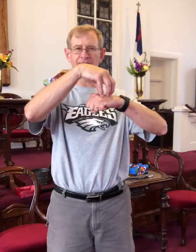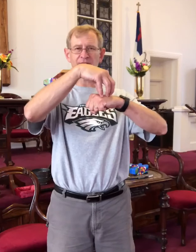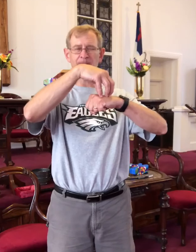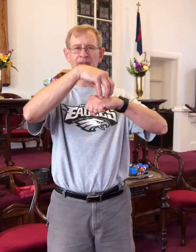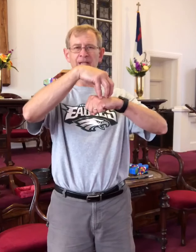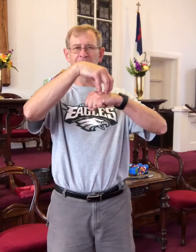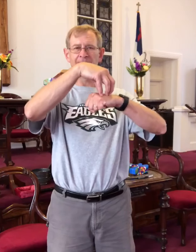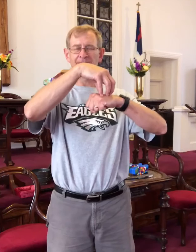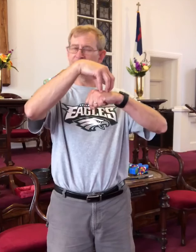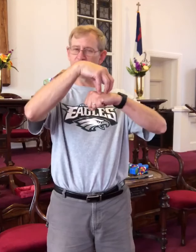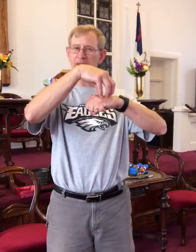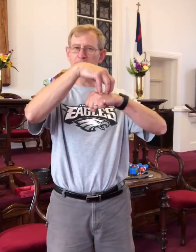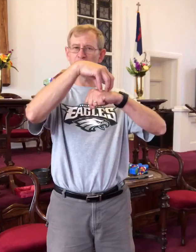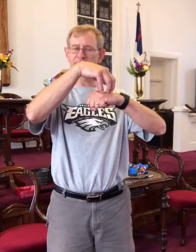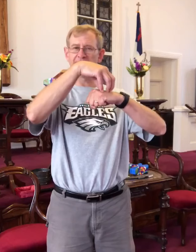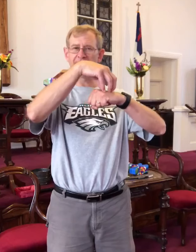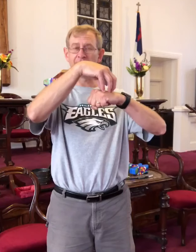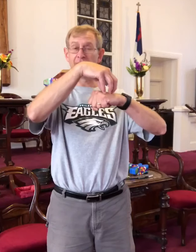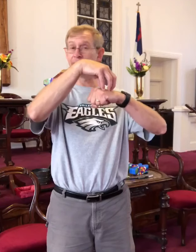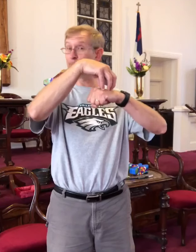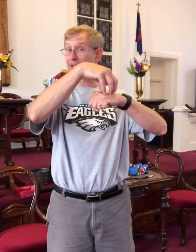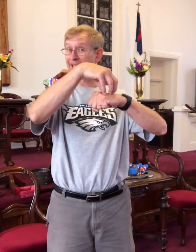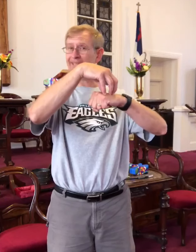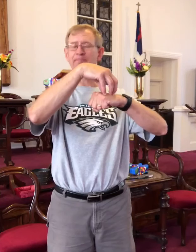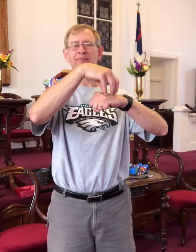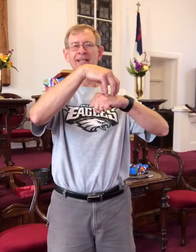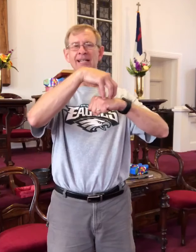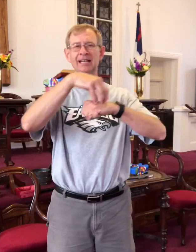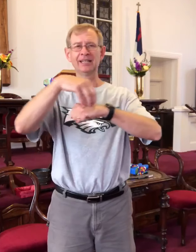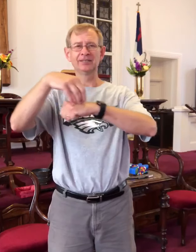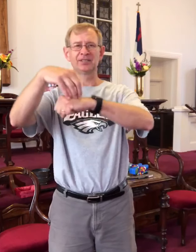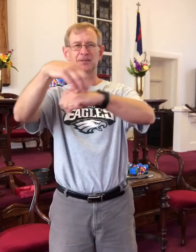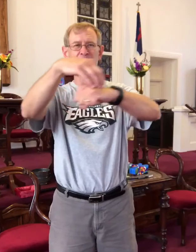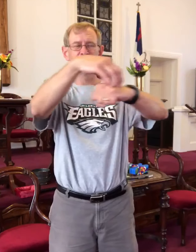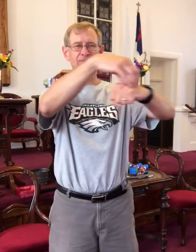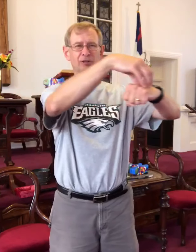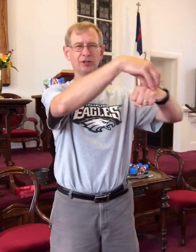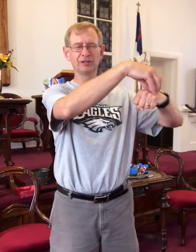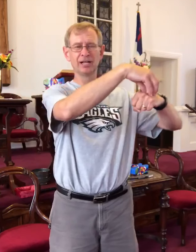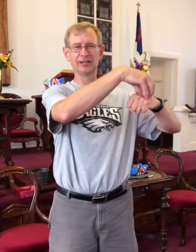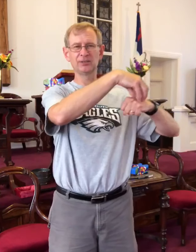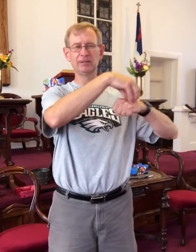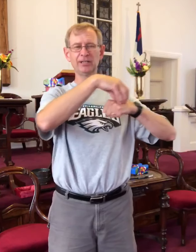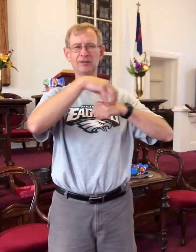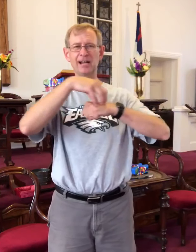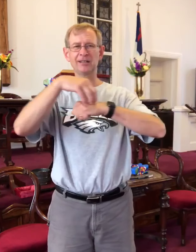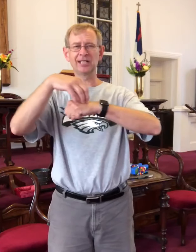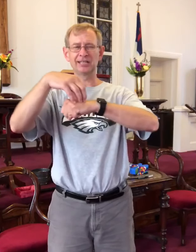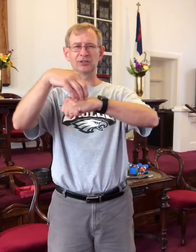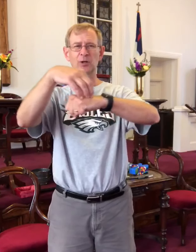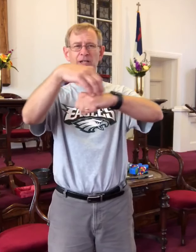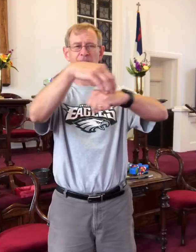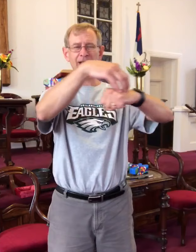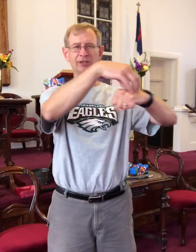fist like it's people standing on a planet, and then spin it around like it's going around the